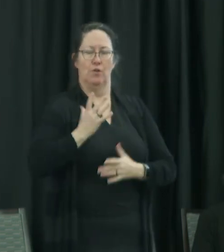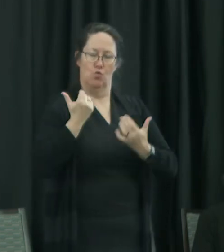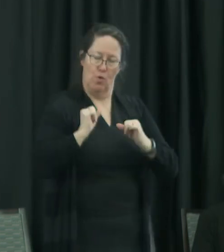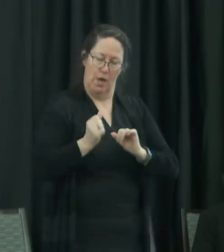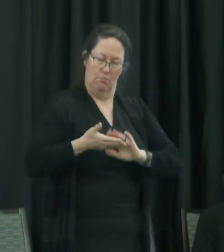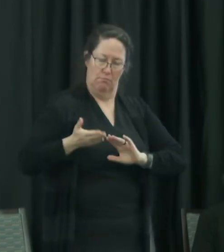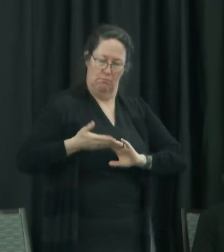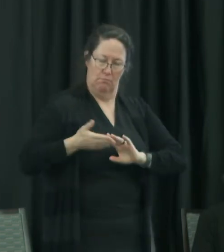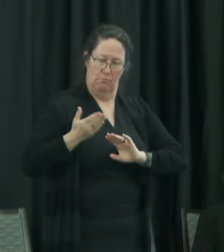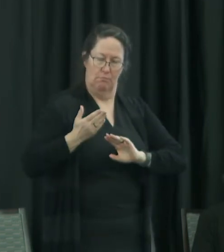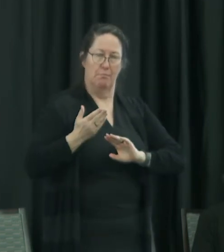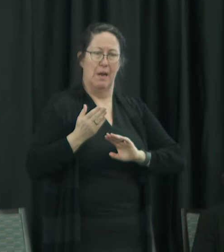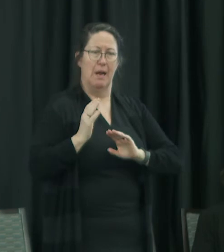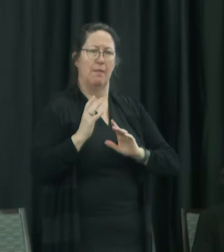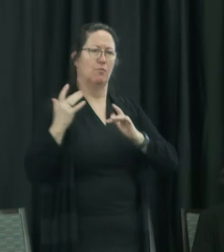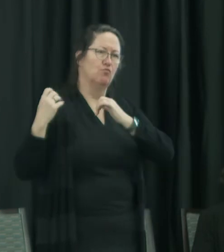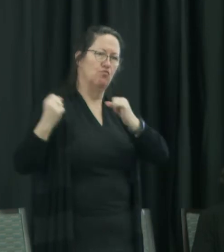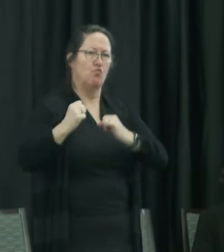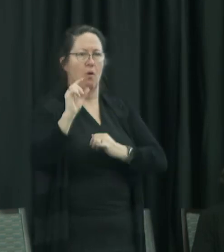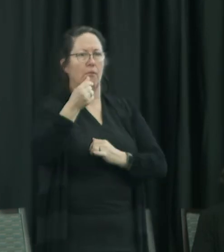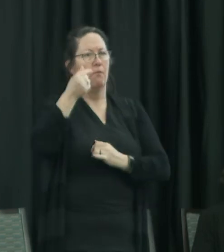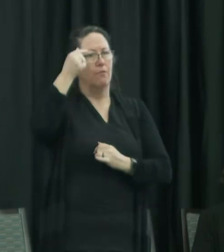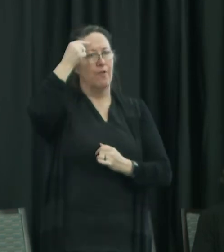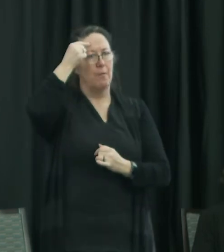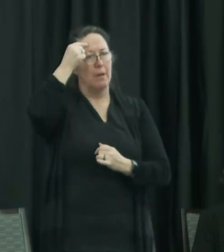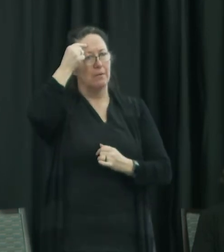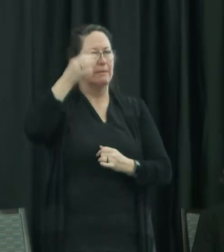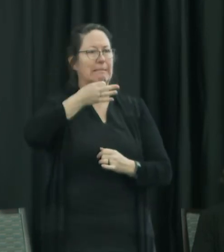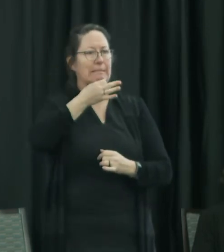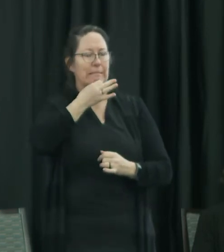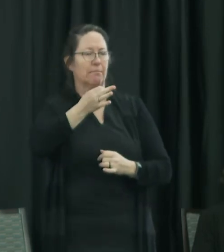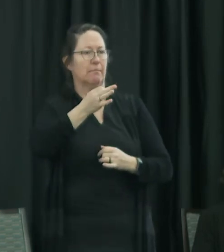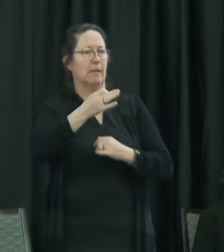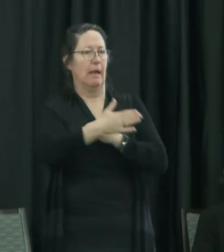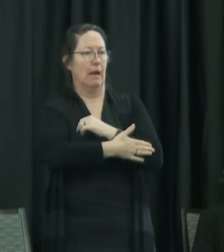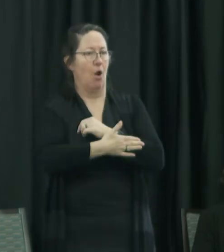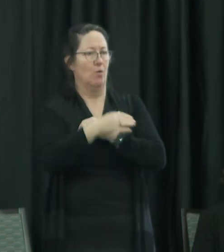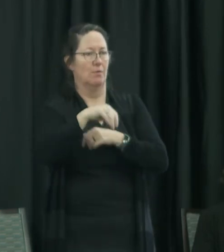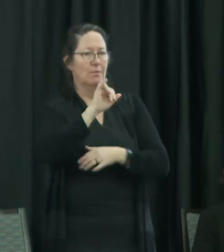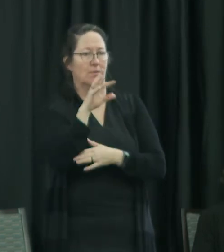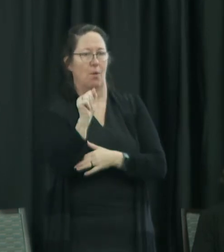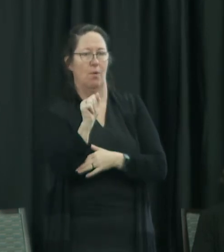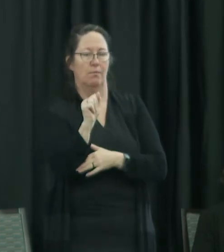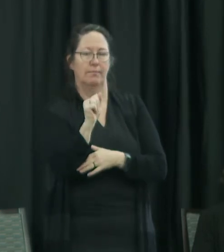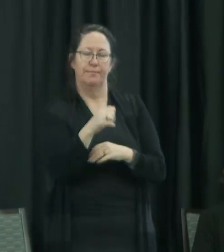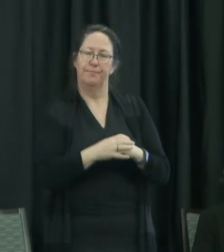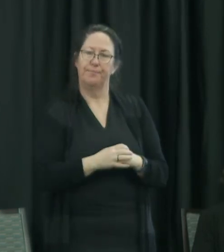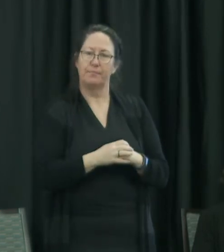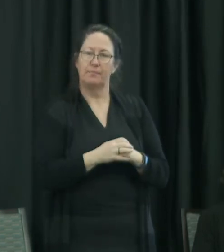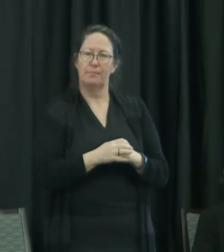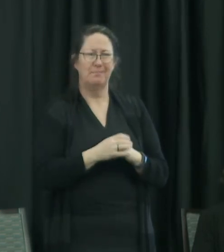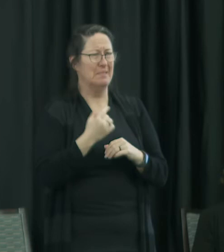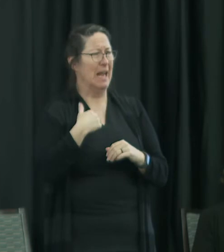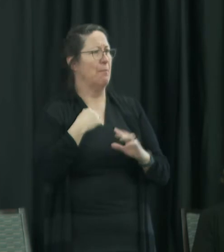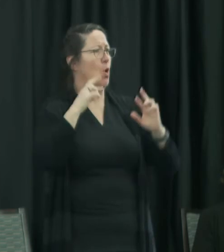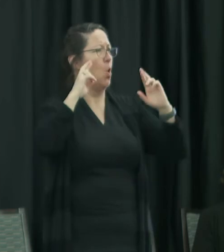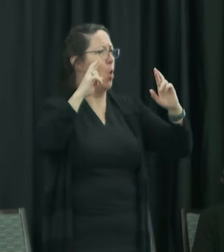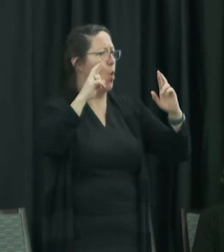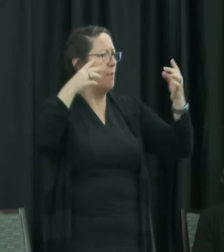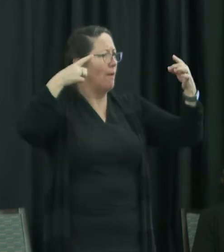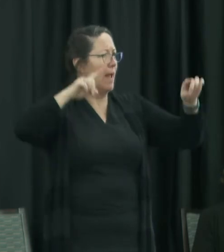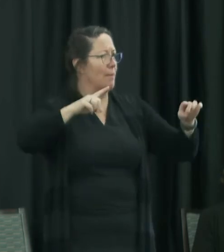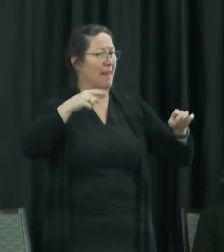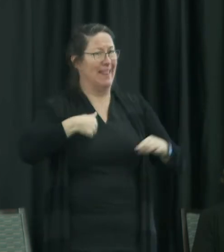run one of the most robust, excellent counties in the state of Iowa. Some of the themes that I hope emerge from